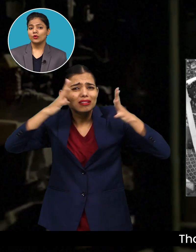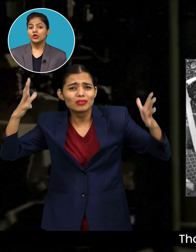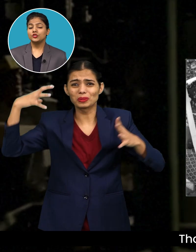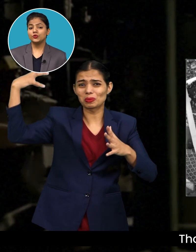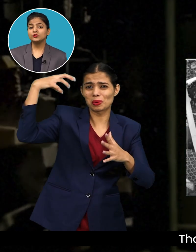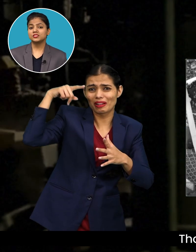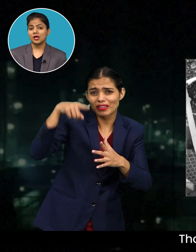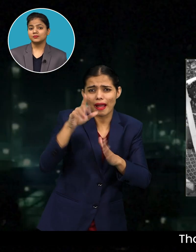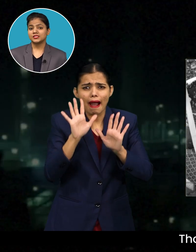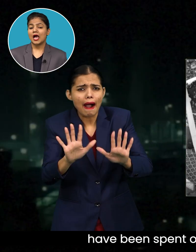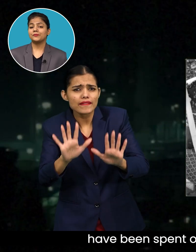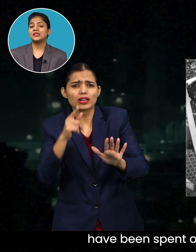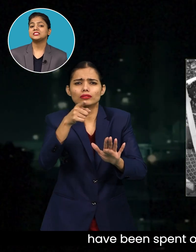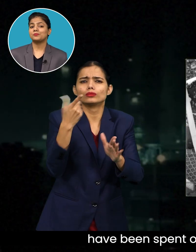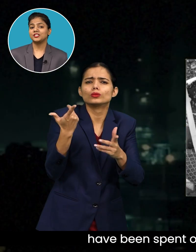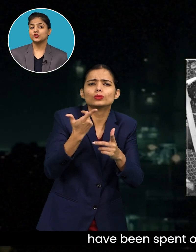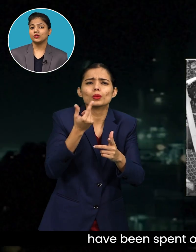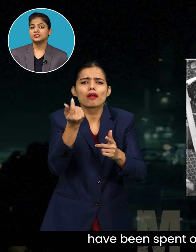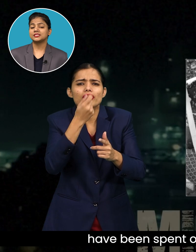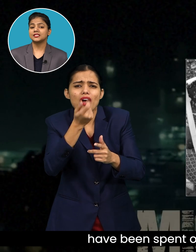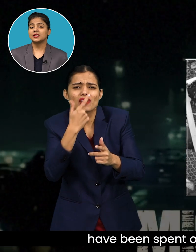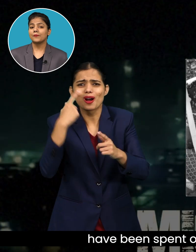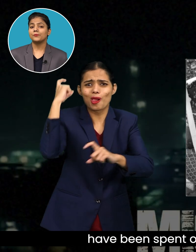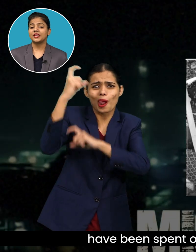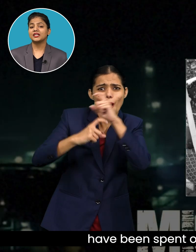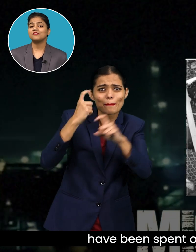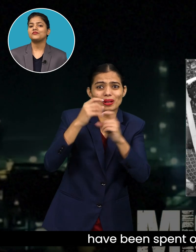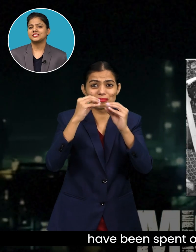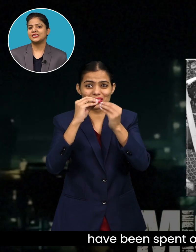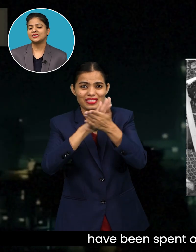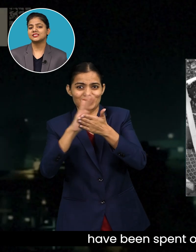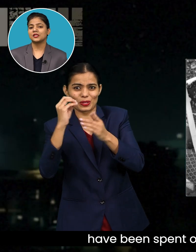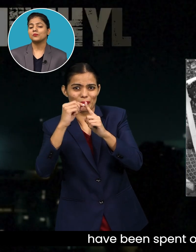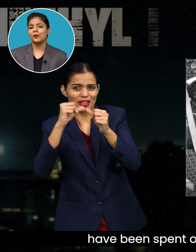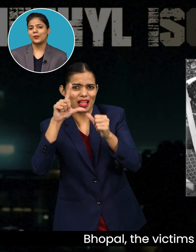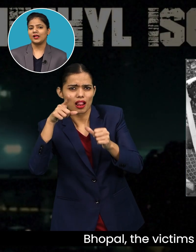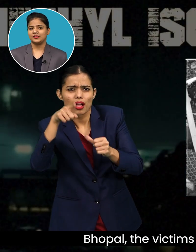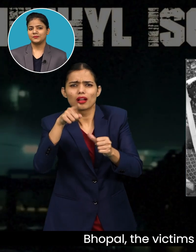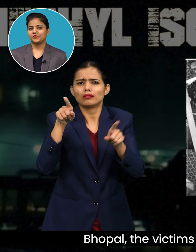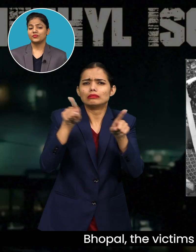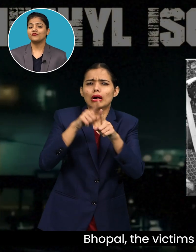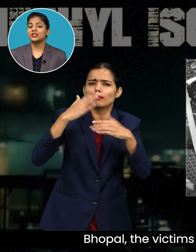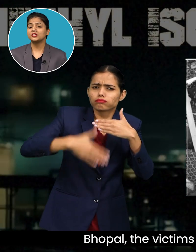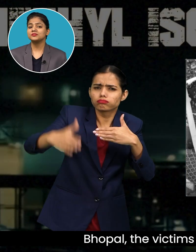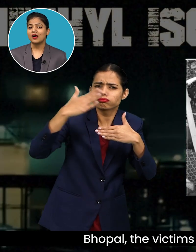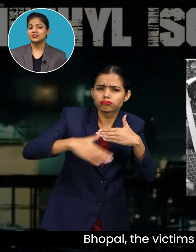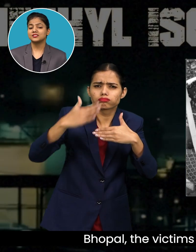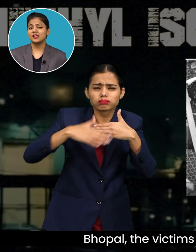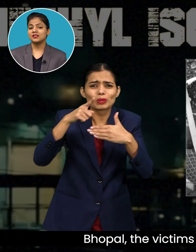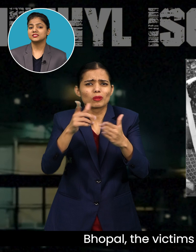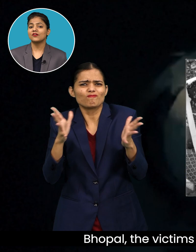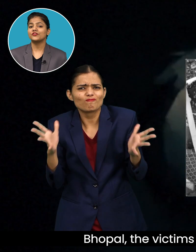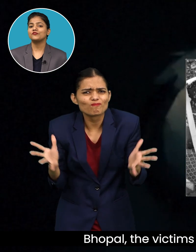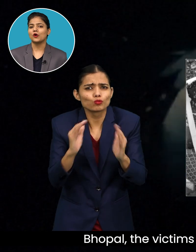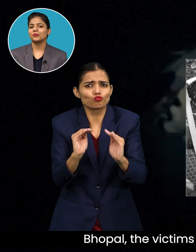Though huge sums have been spent on setting up medical facilities in Bhopal, the victims are